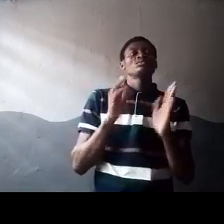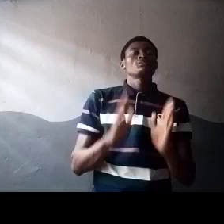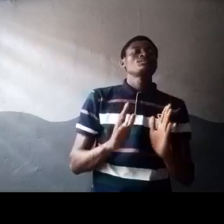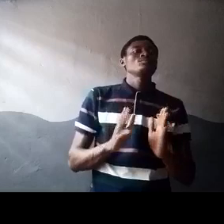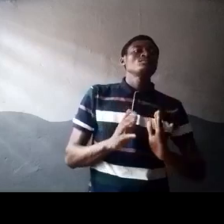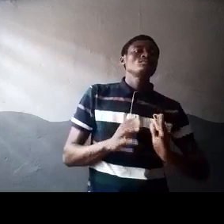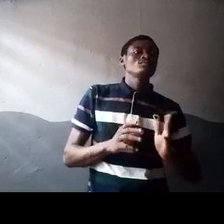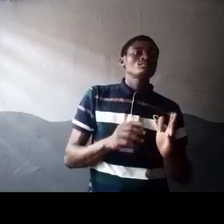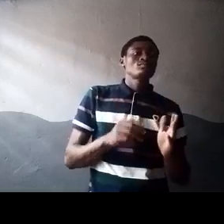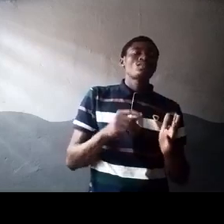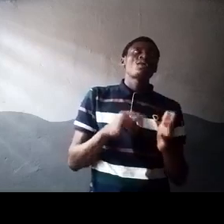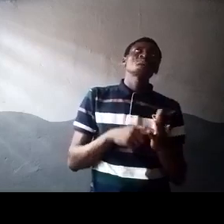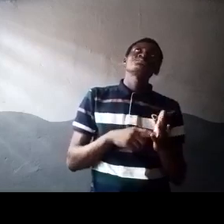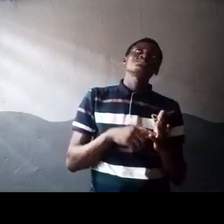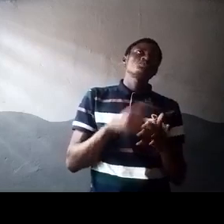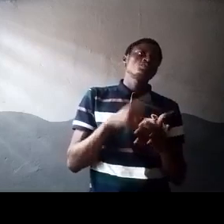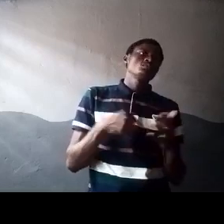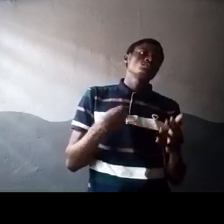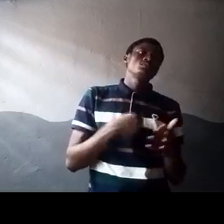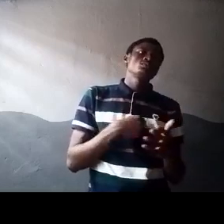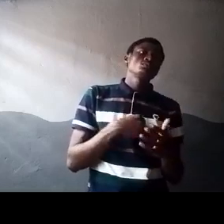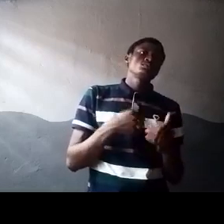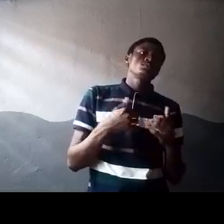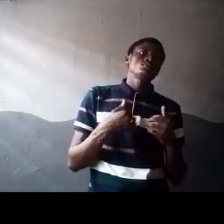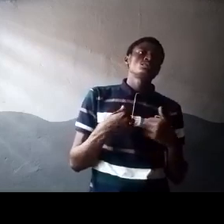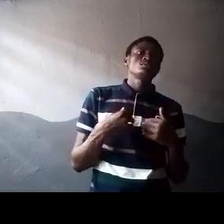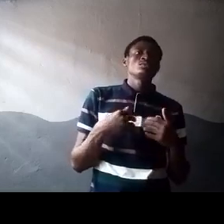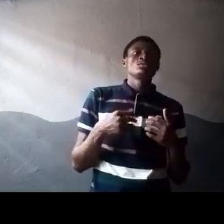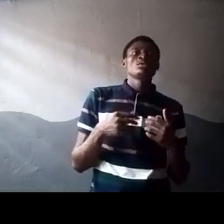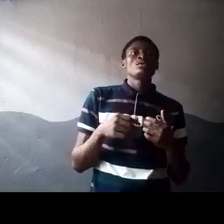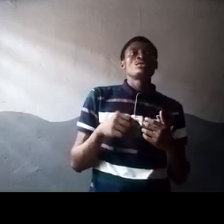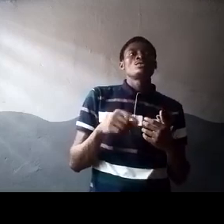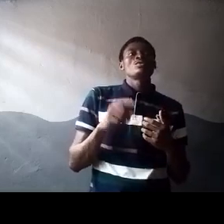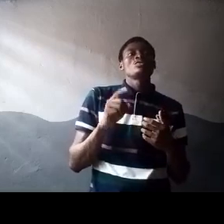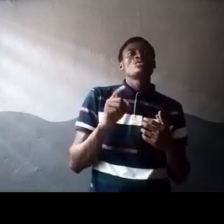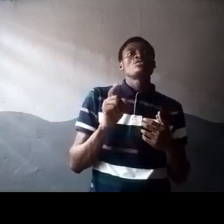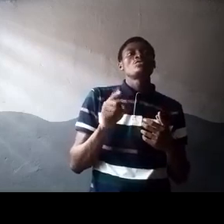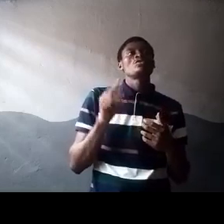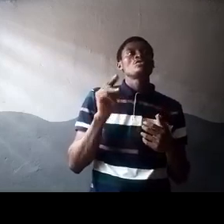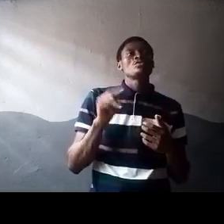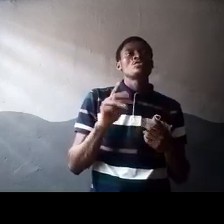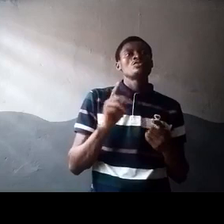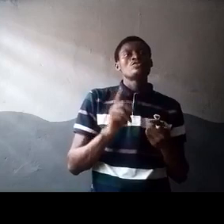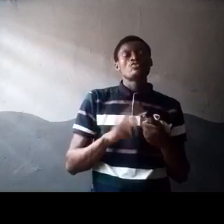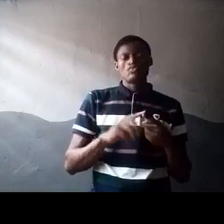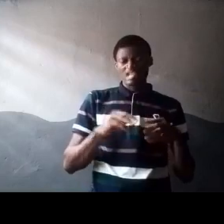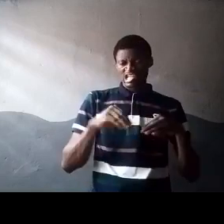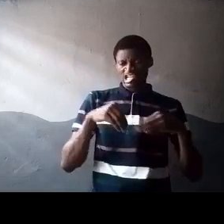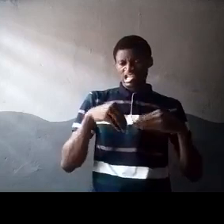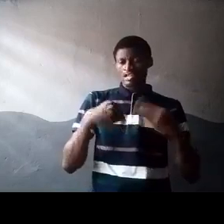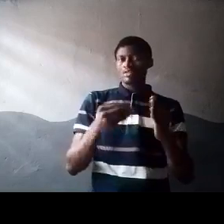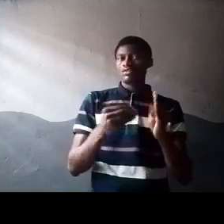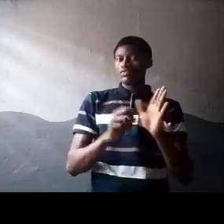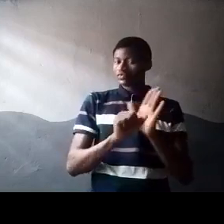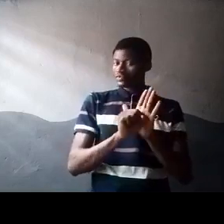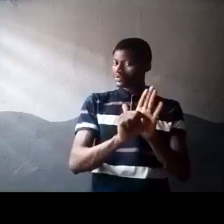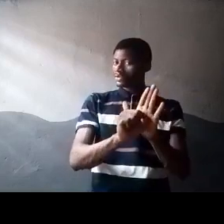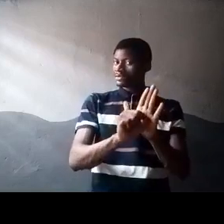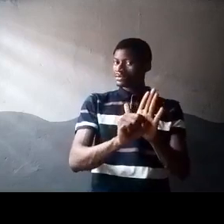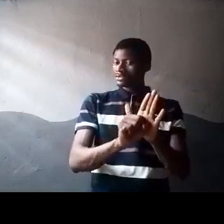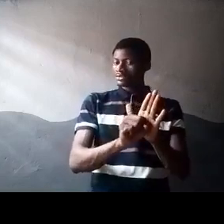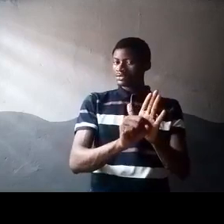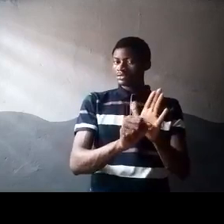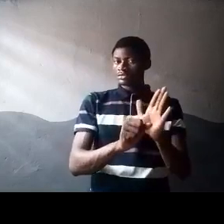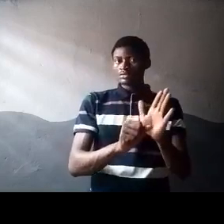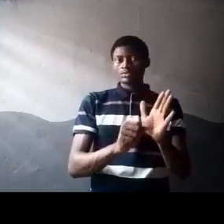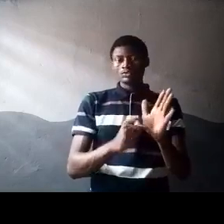had. So you should give an indication of where you got the figures from, but